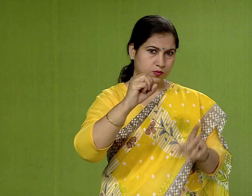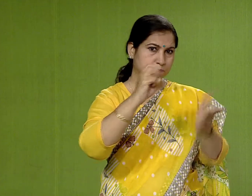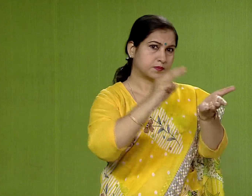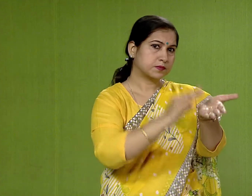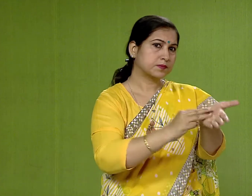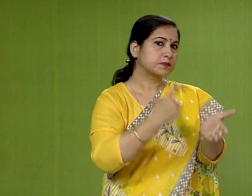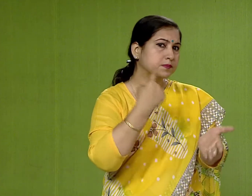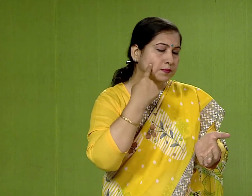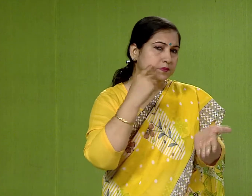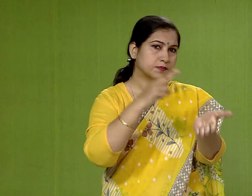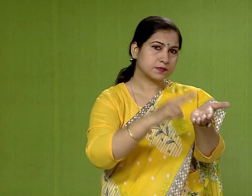status.